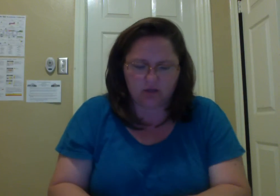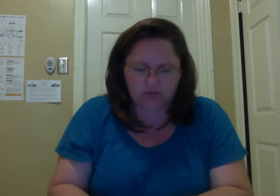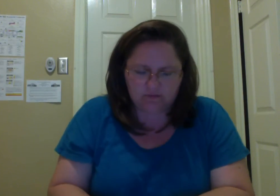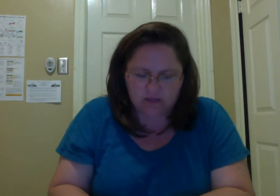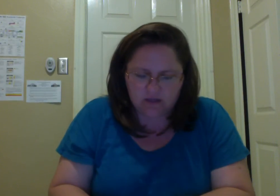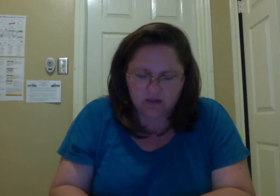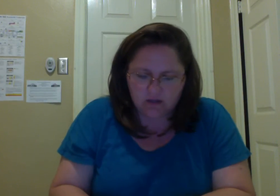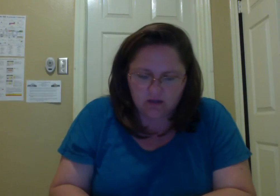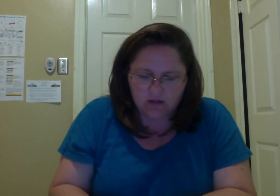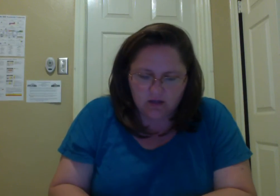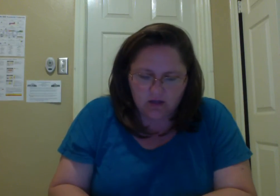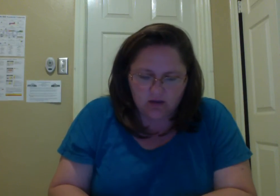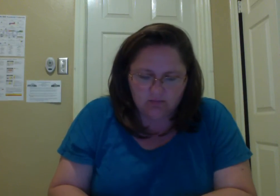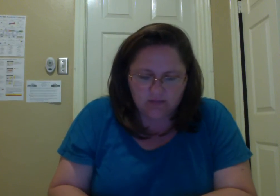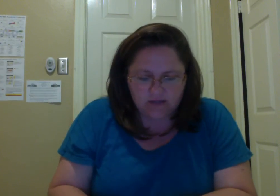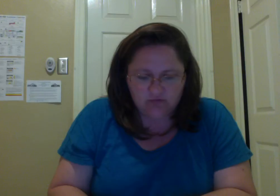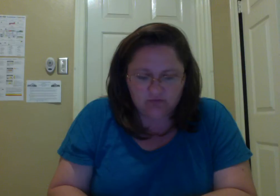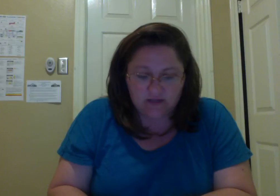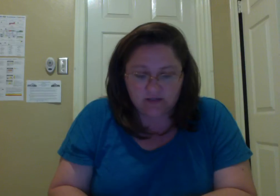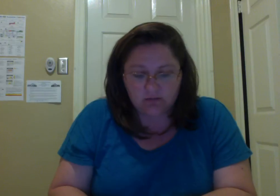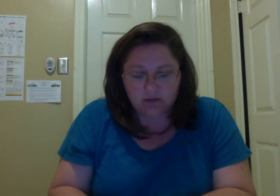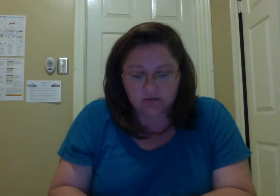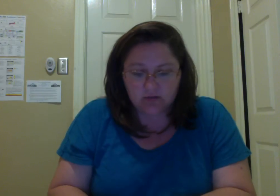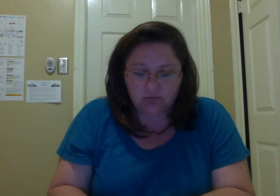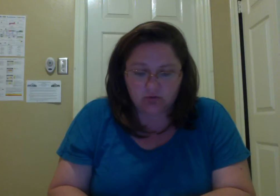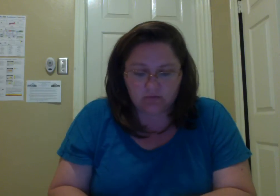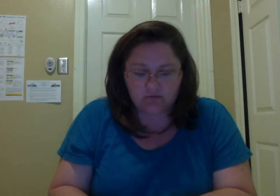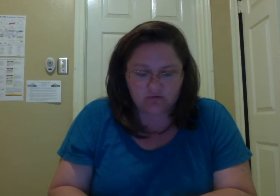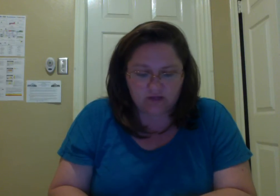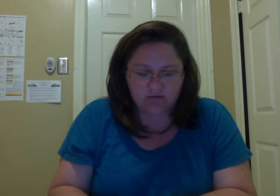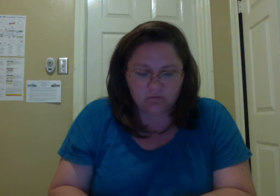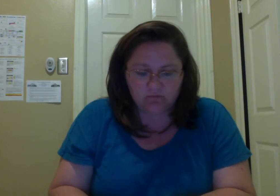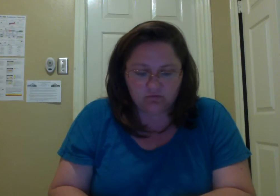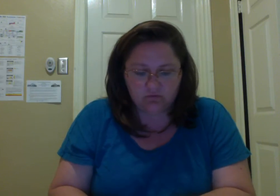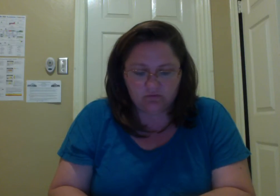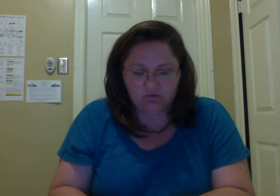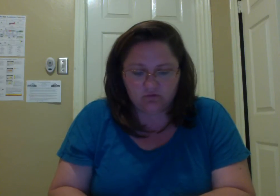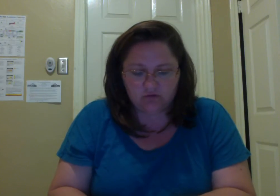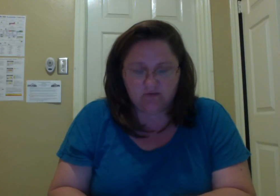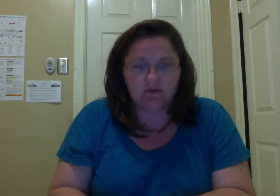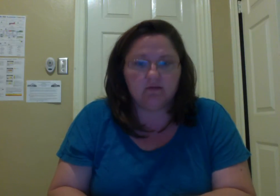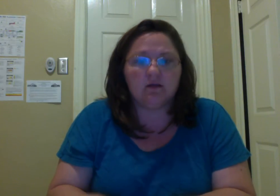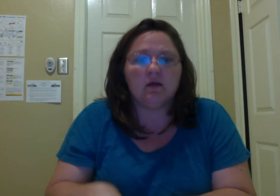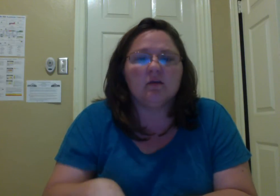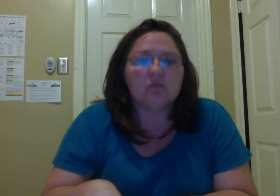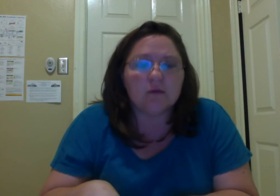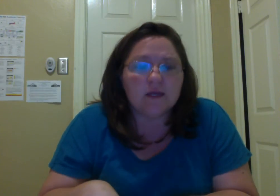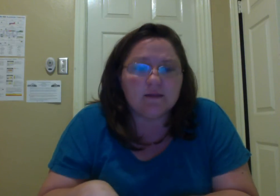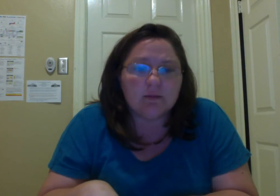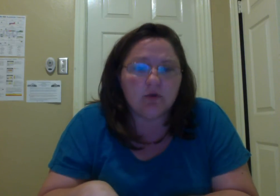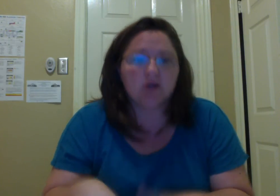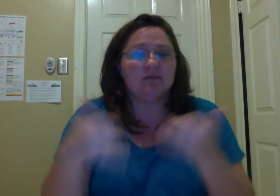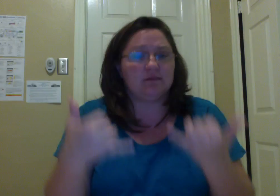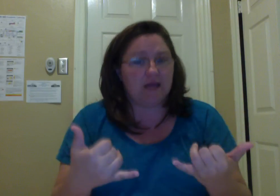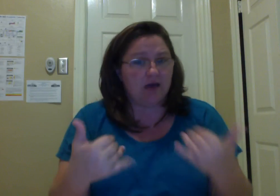need to say. Yes, you sign into the monitor, the computer reads your signs with a visual sensor that translates it. So again, that part is now